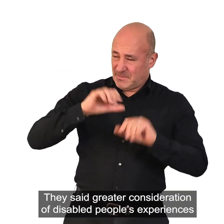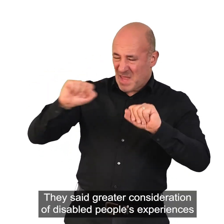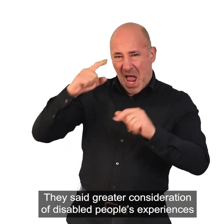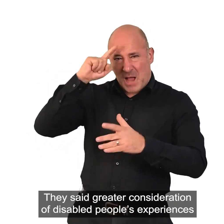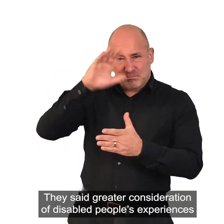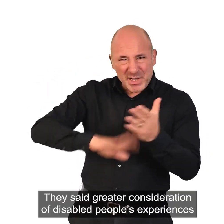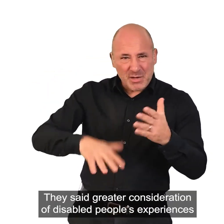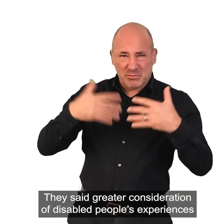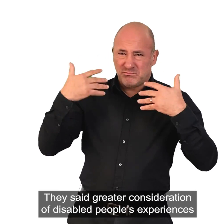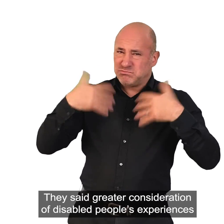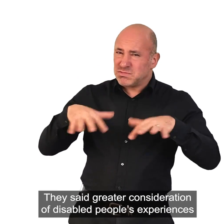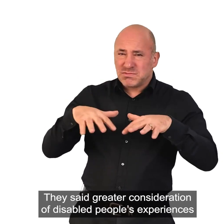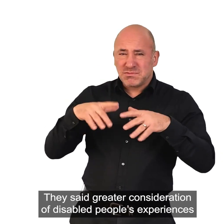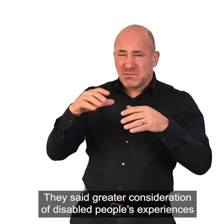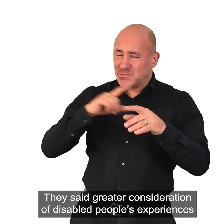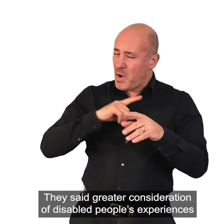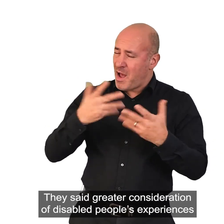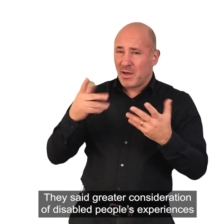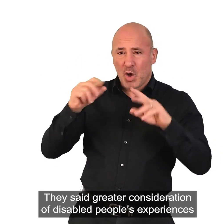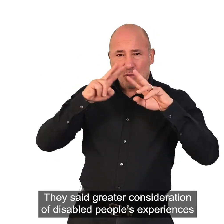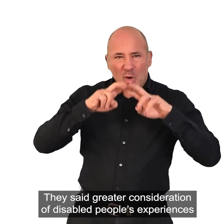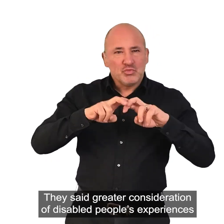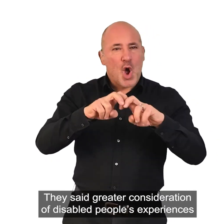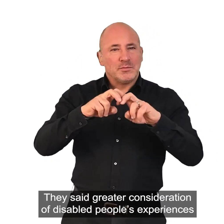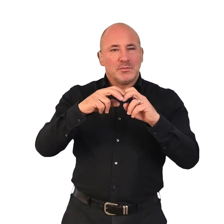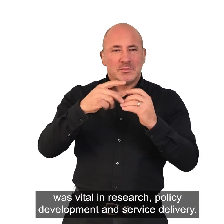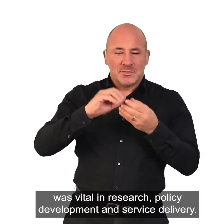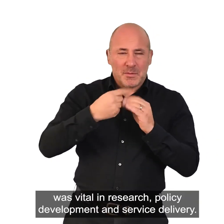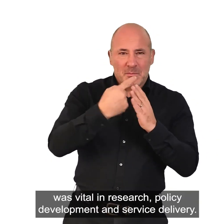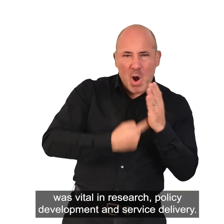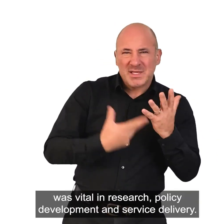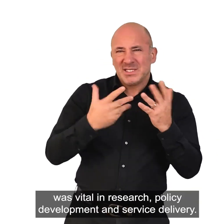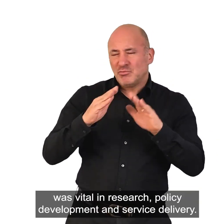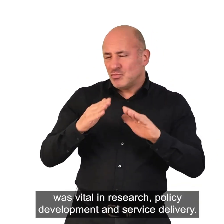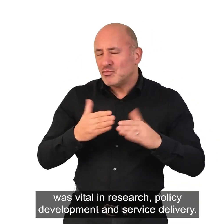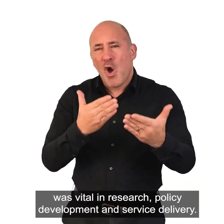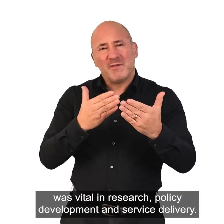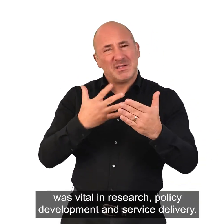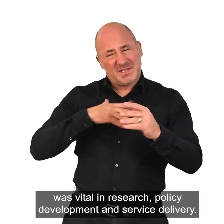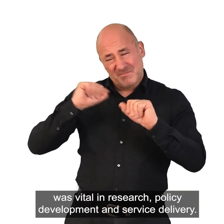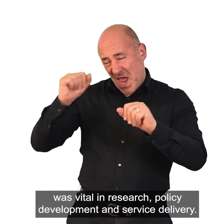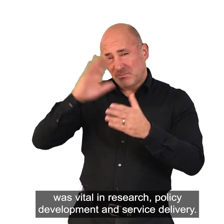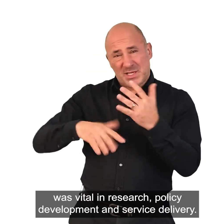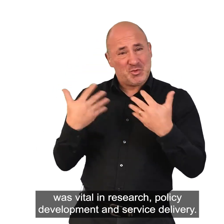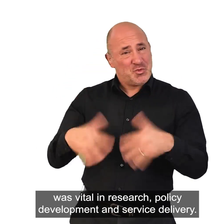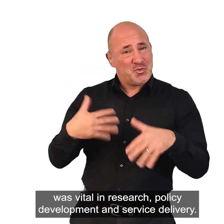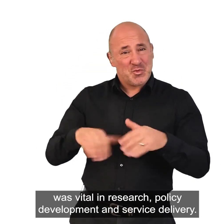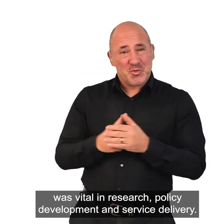They said greater consideration of disabled people's experiences was vital in research, policy development and